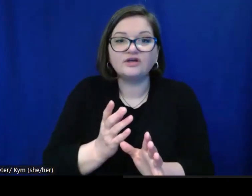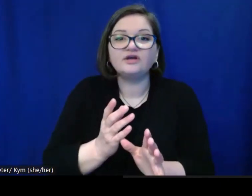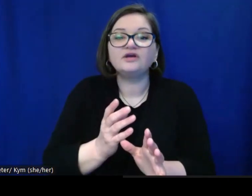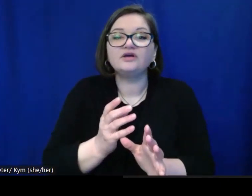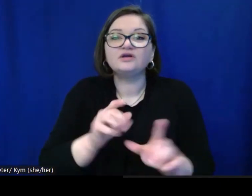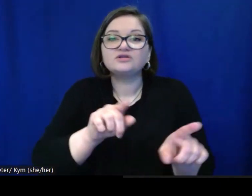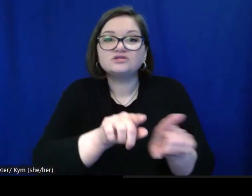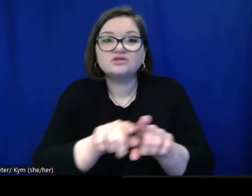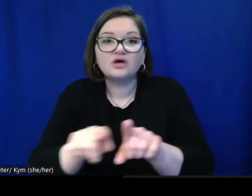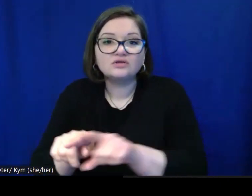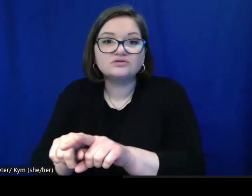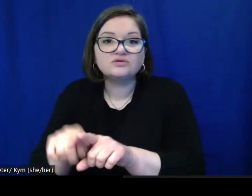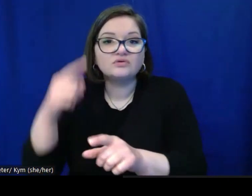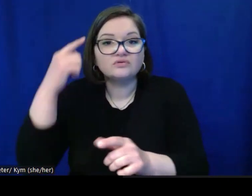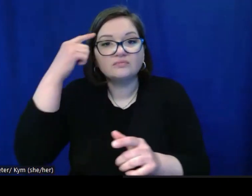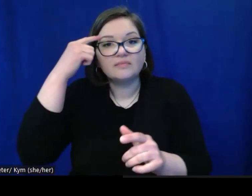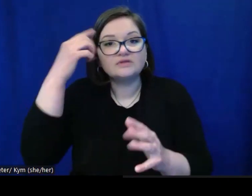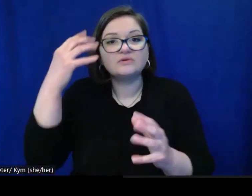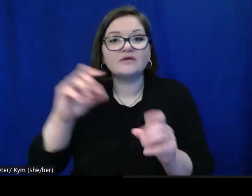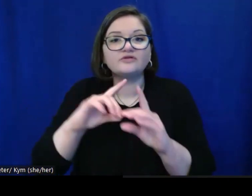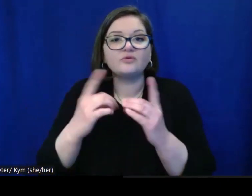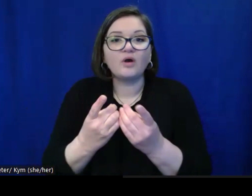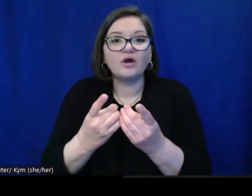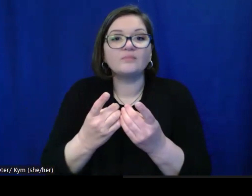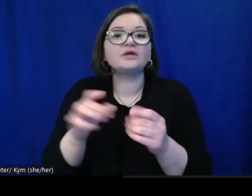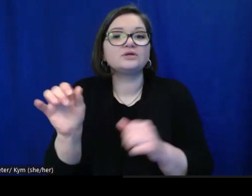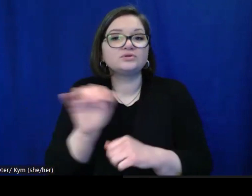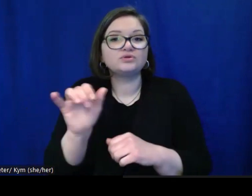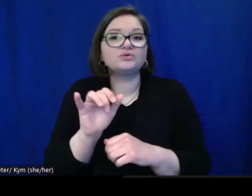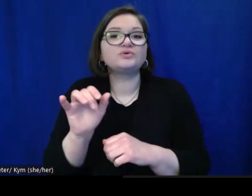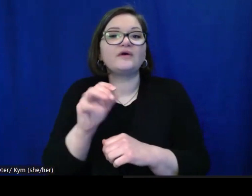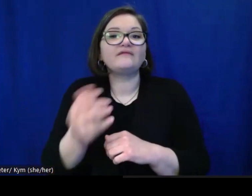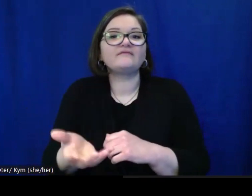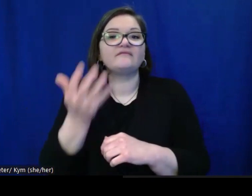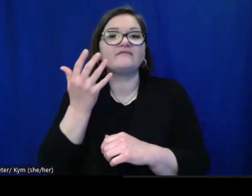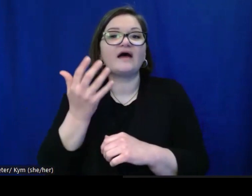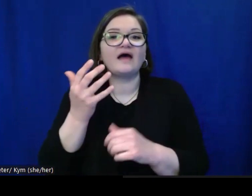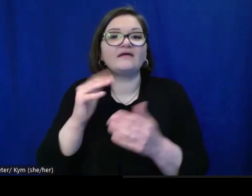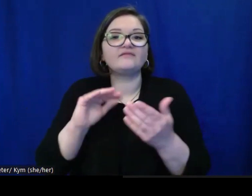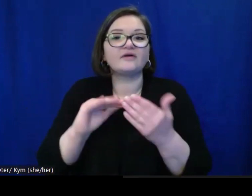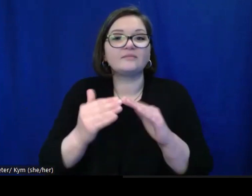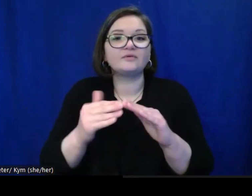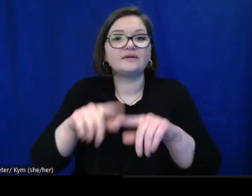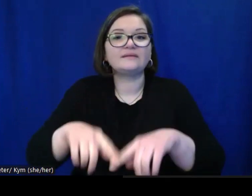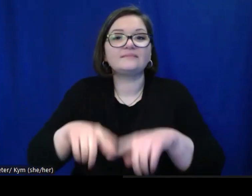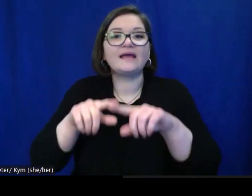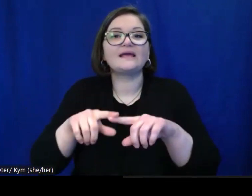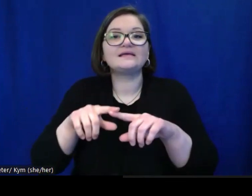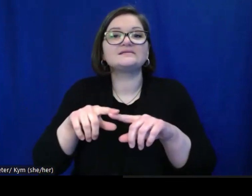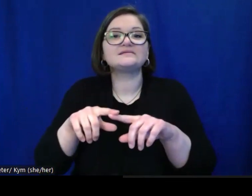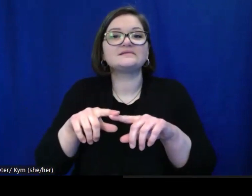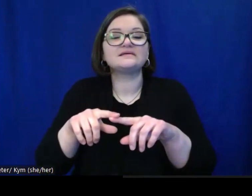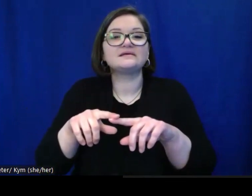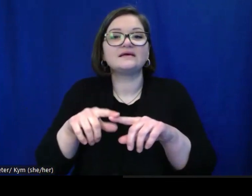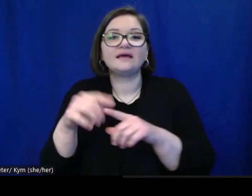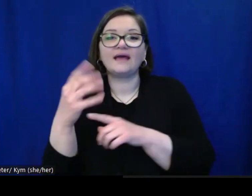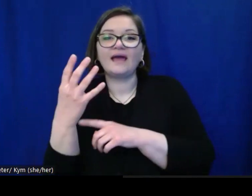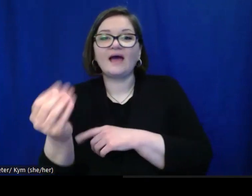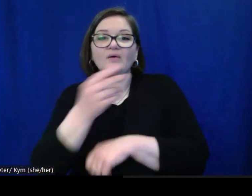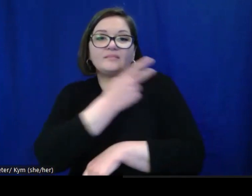with veterans, she continues to maintain a small private practice in Easton, Maryland. Without further ado, Christina.